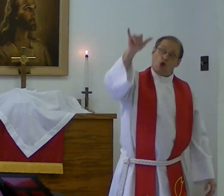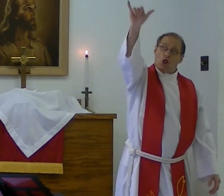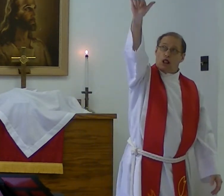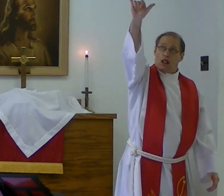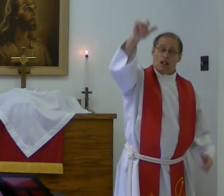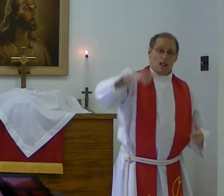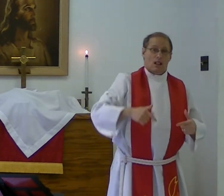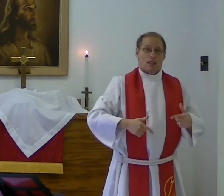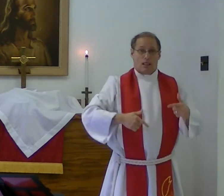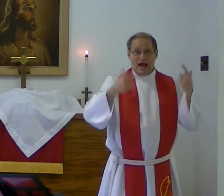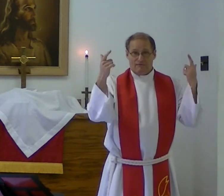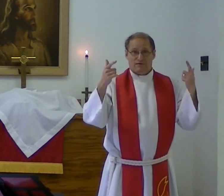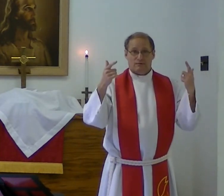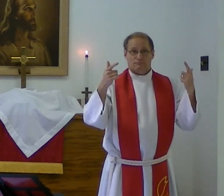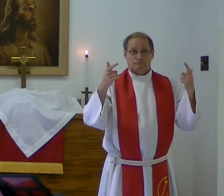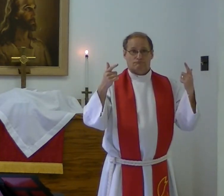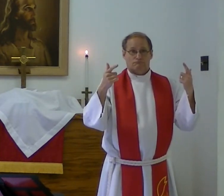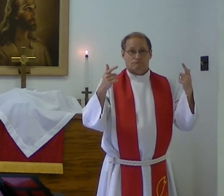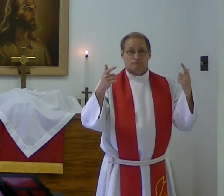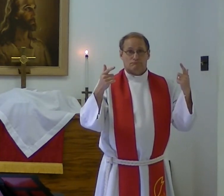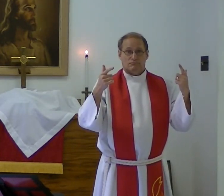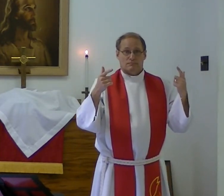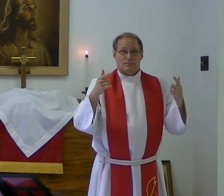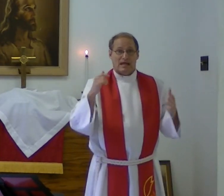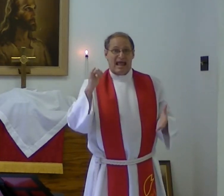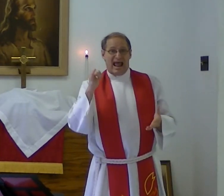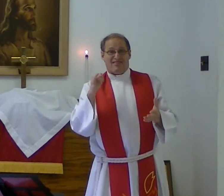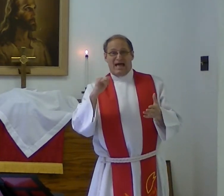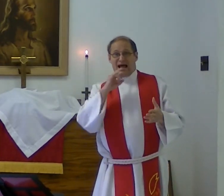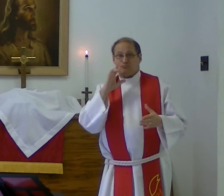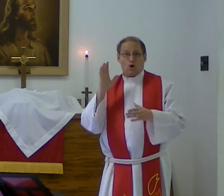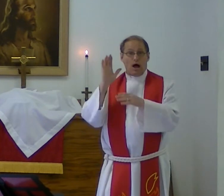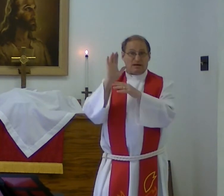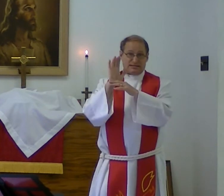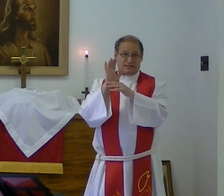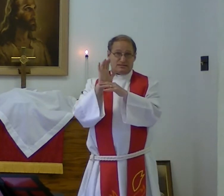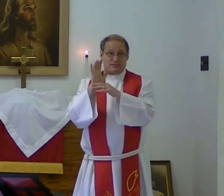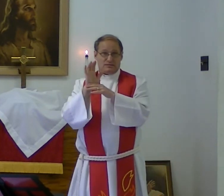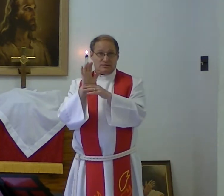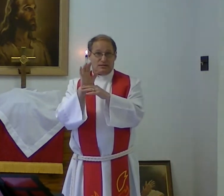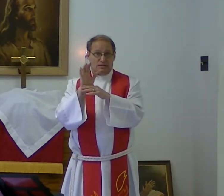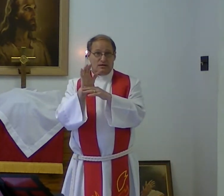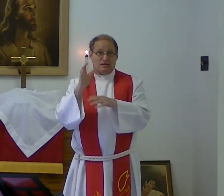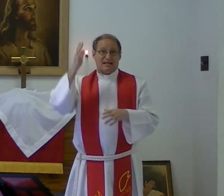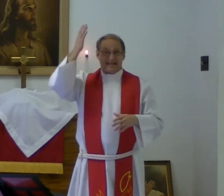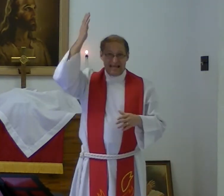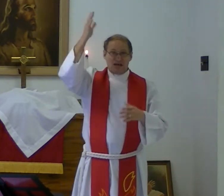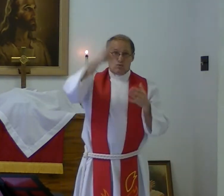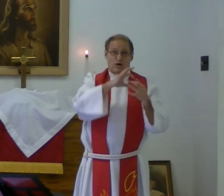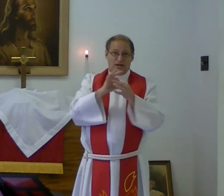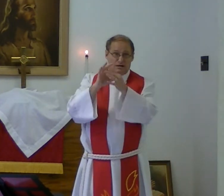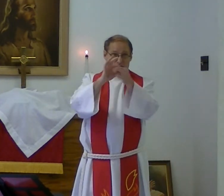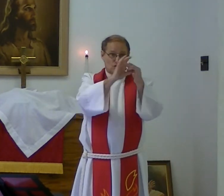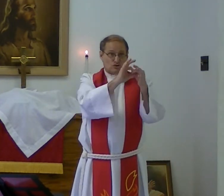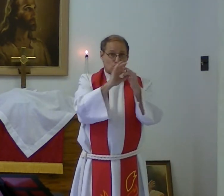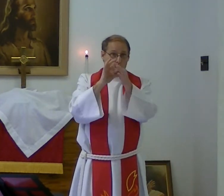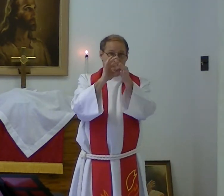life. God, and that promise that He would join